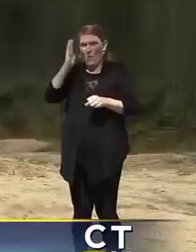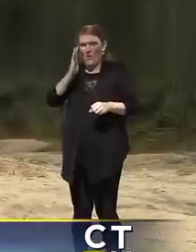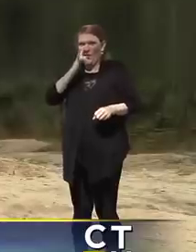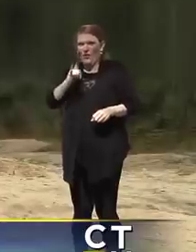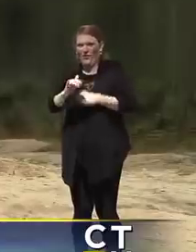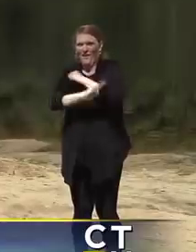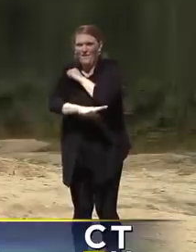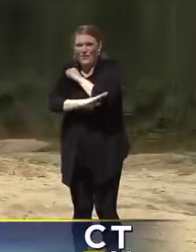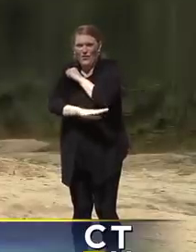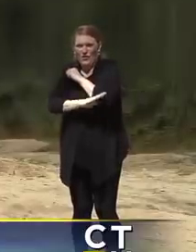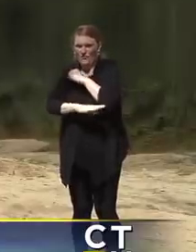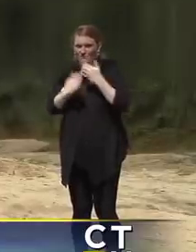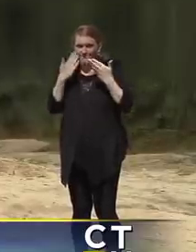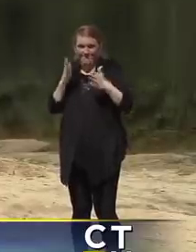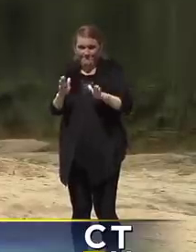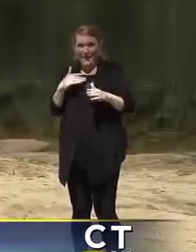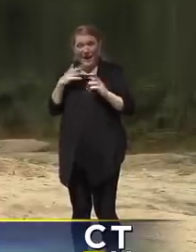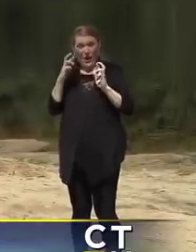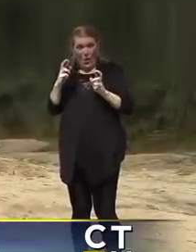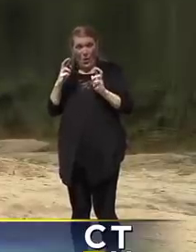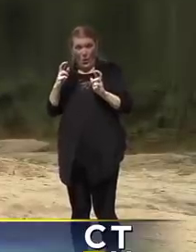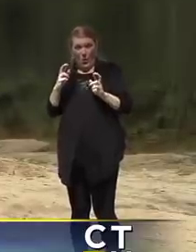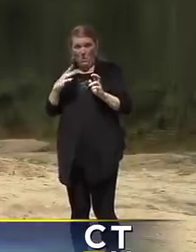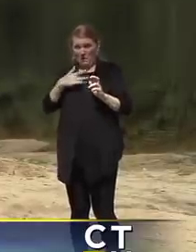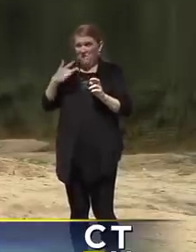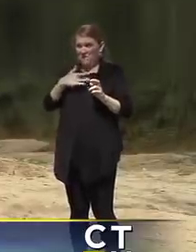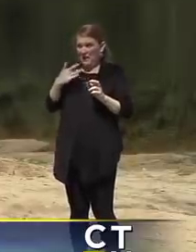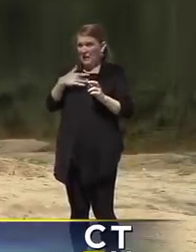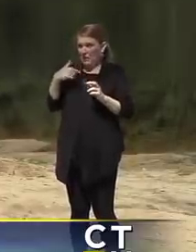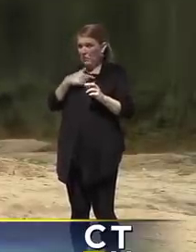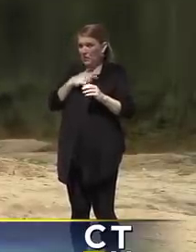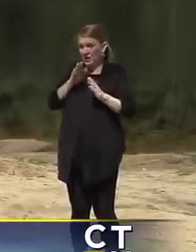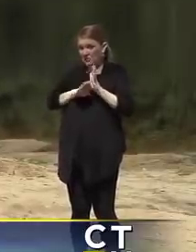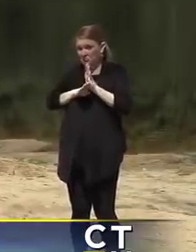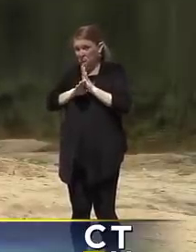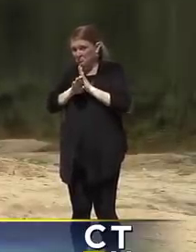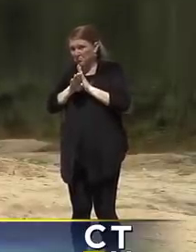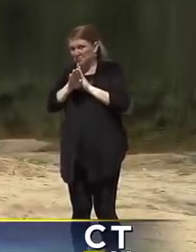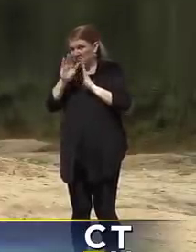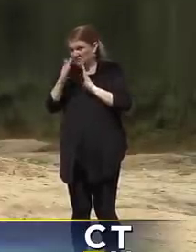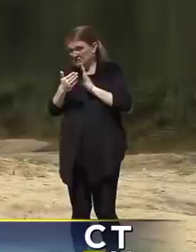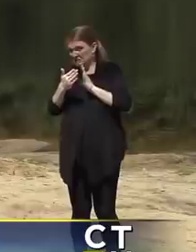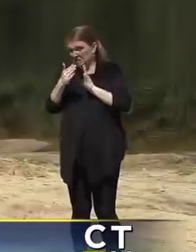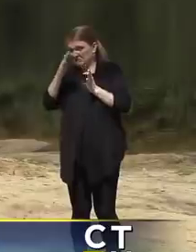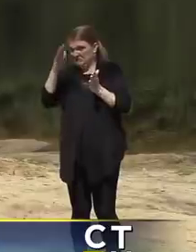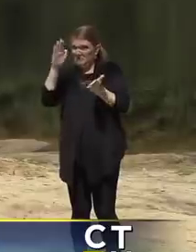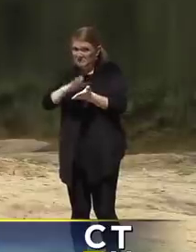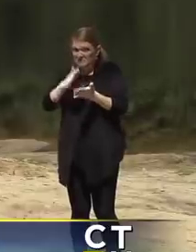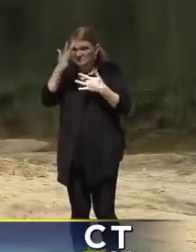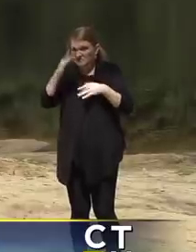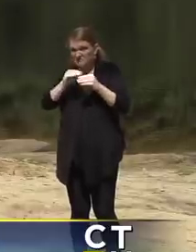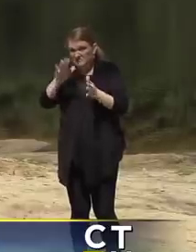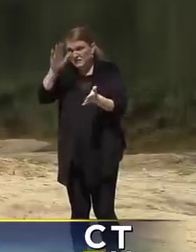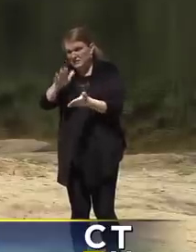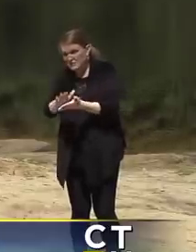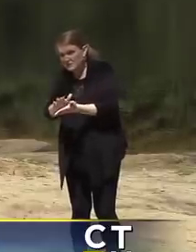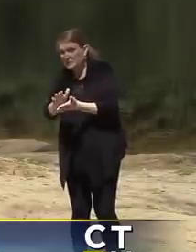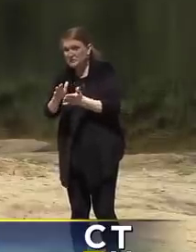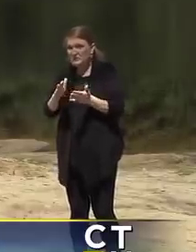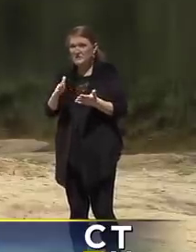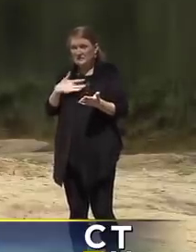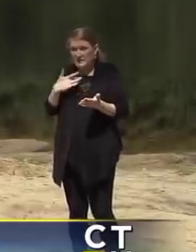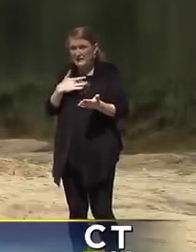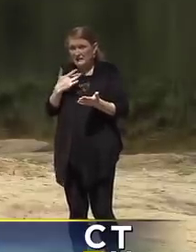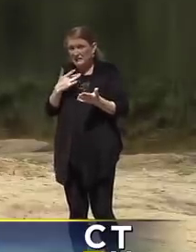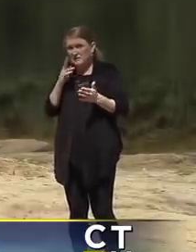I think the scientists said they feel like we're on a pretty good trajectory, which we probably can anticipate into early fall. And that would